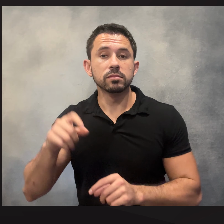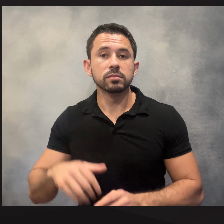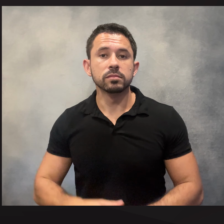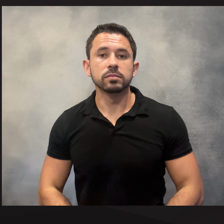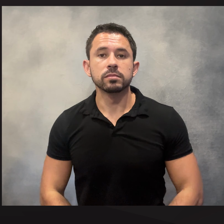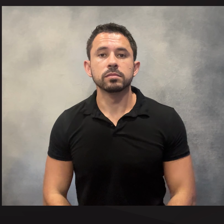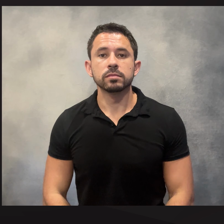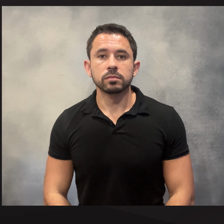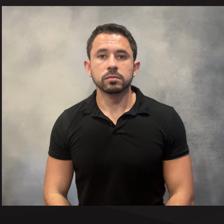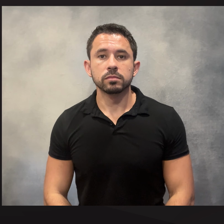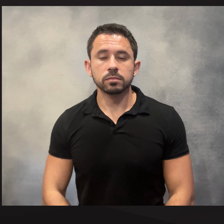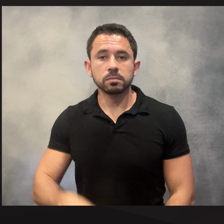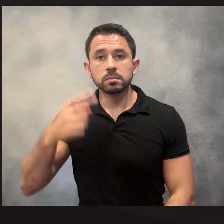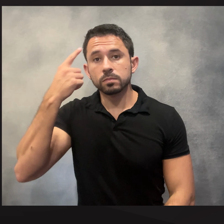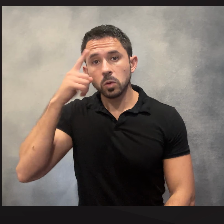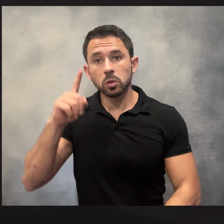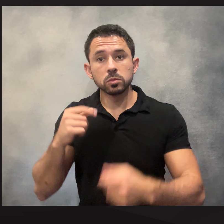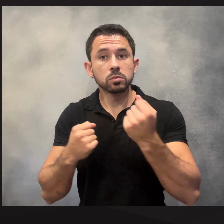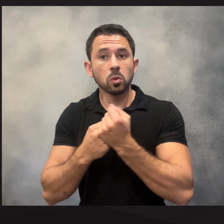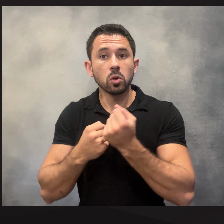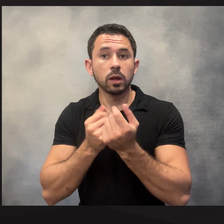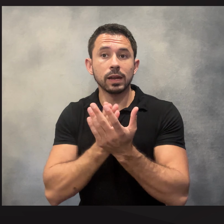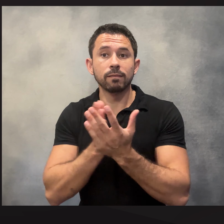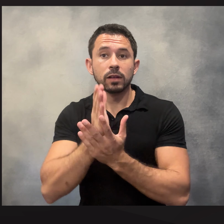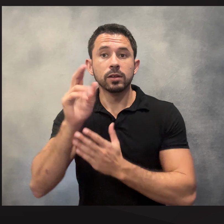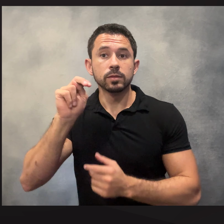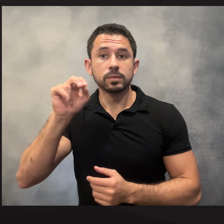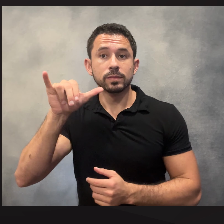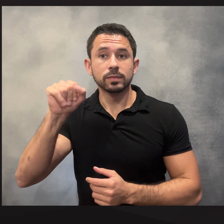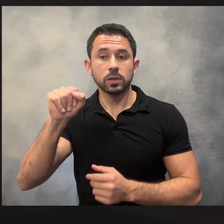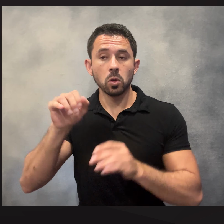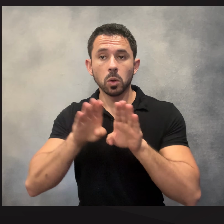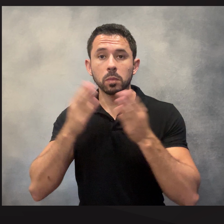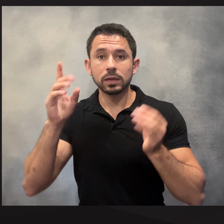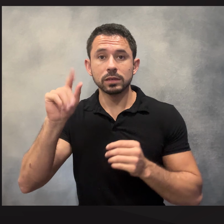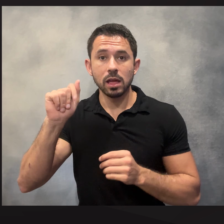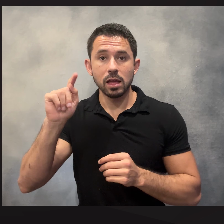For support navigating New York State Open Data, click Help.